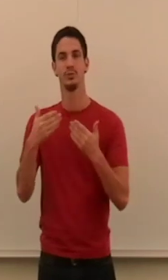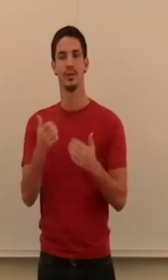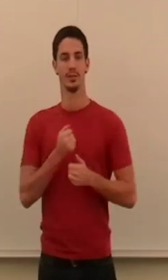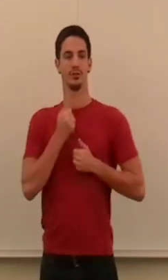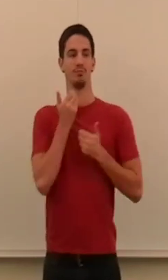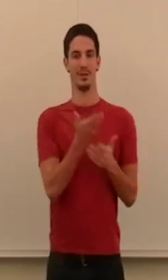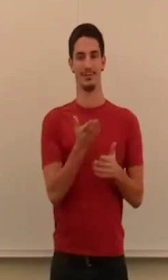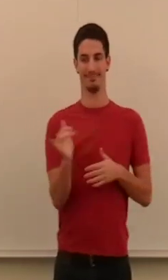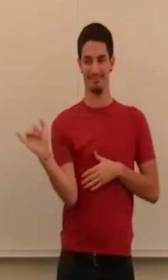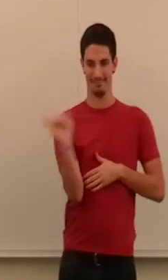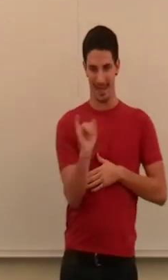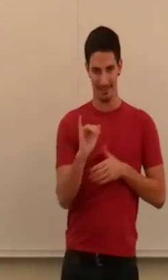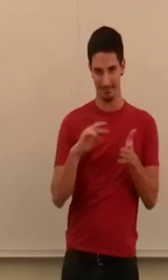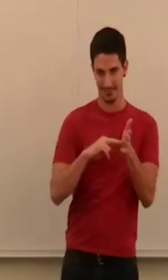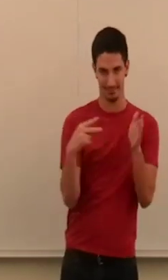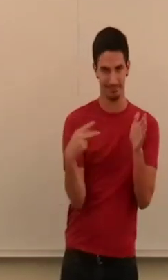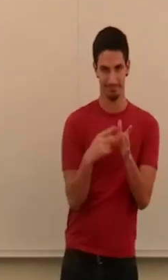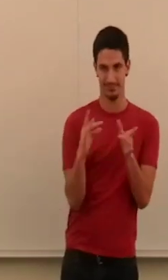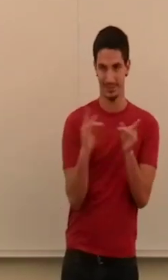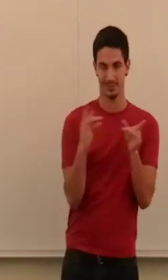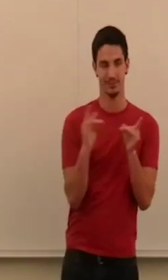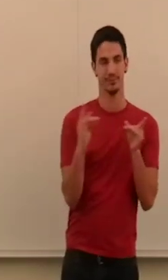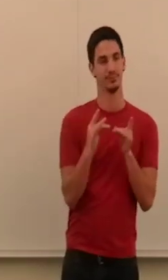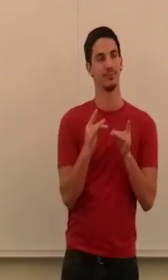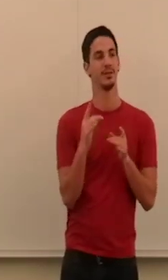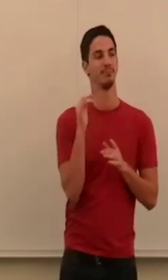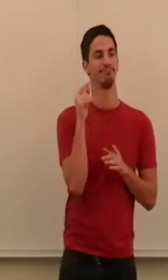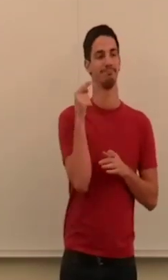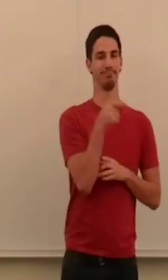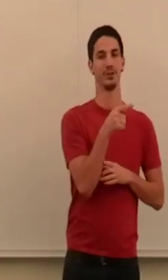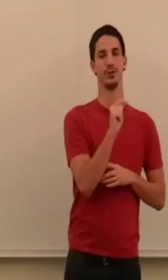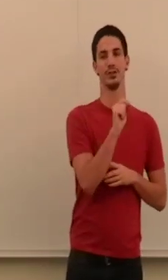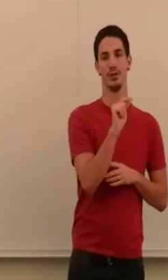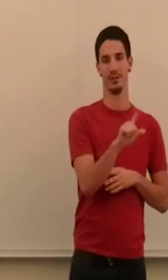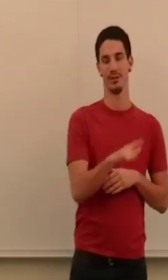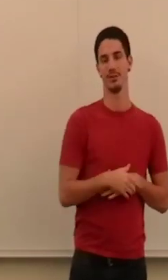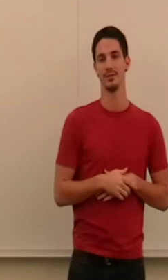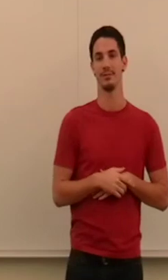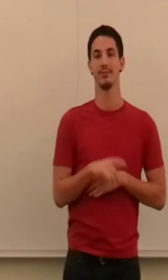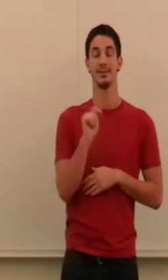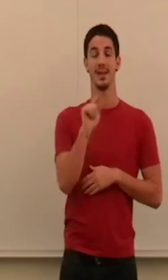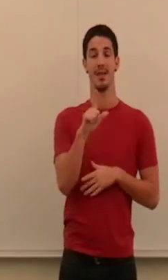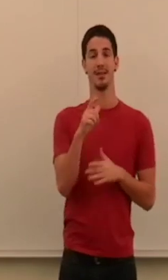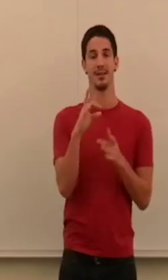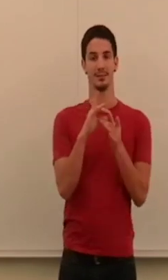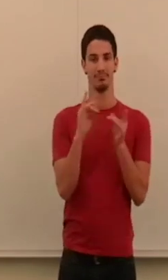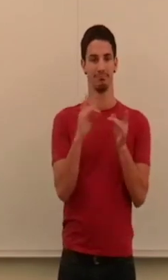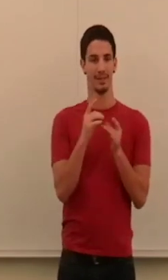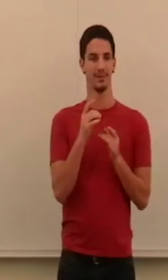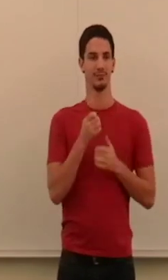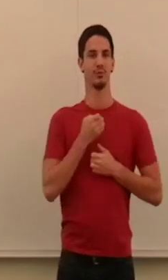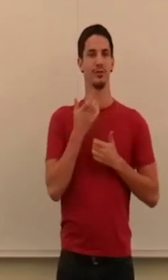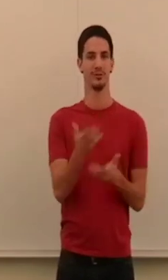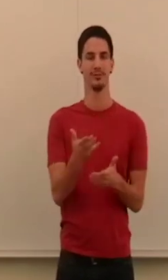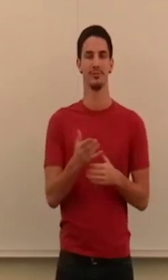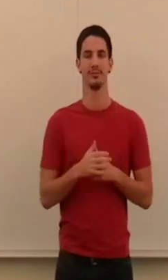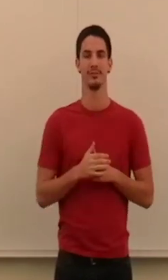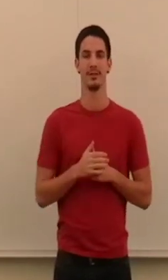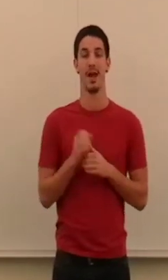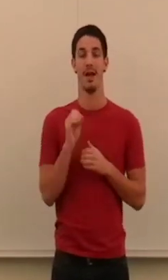same message into the target language. The TL expression of an interpretation is always